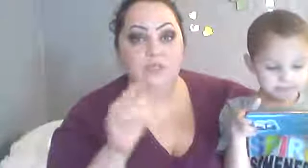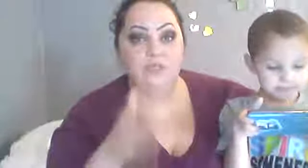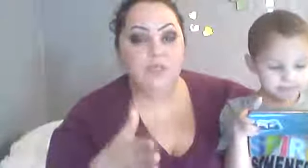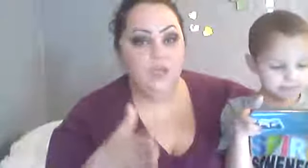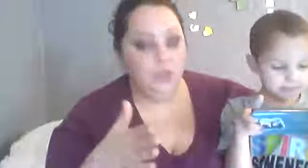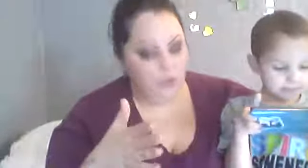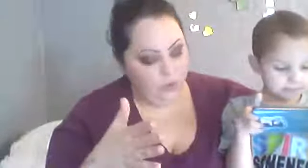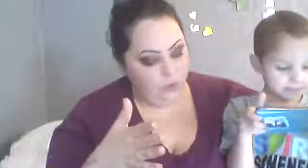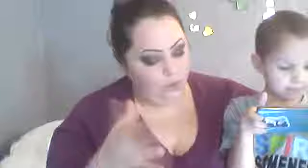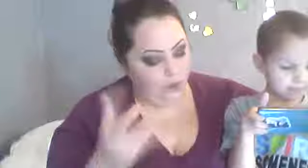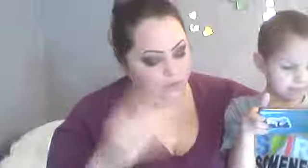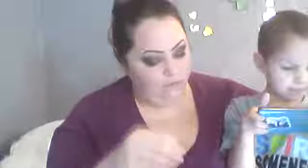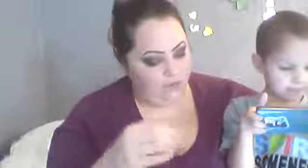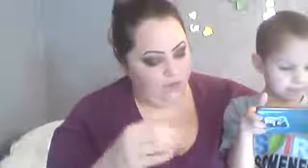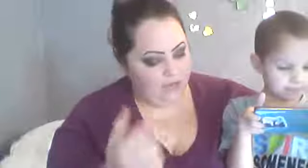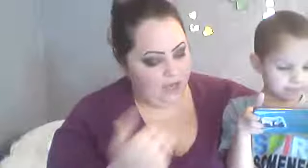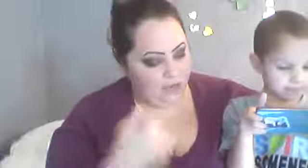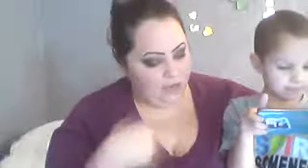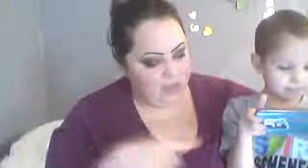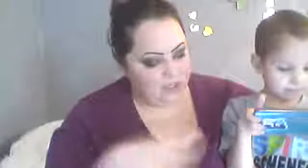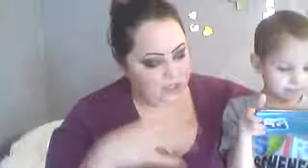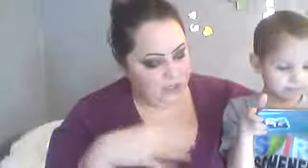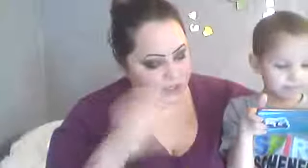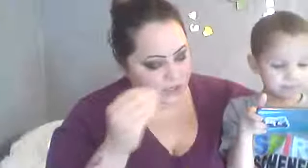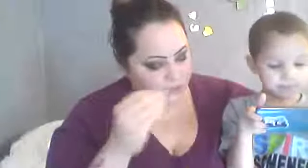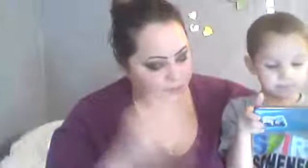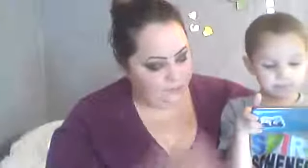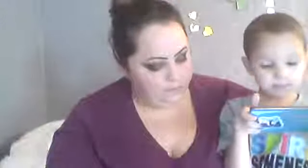YouTubers who are involved in helping us learn.